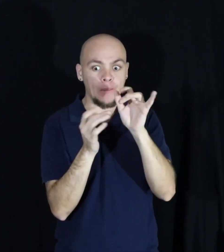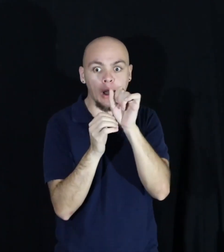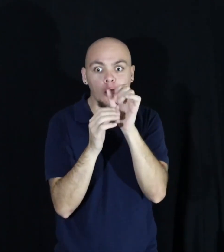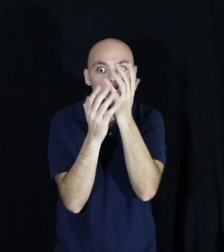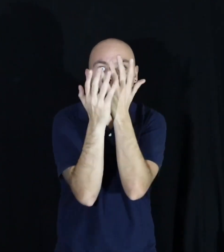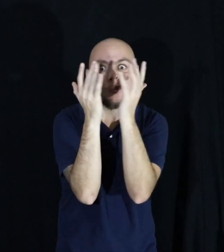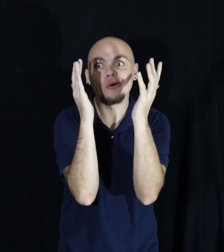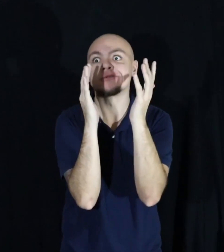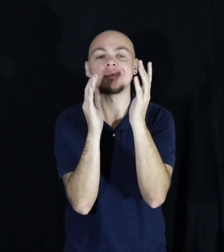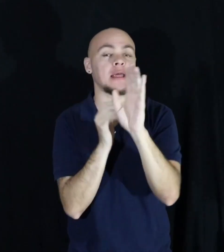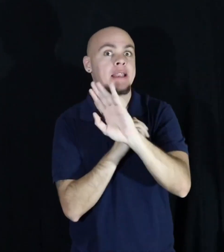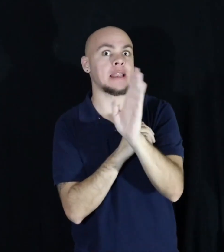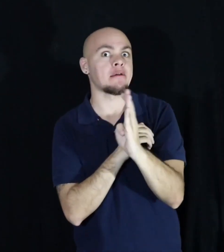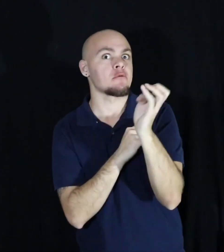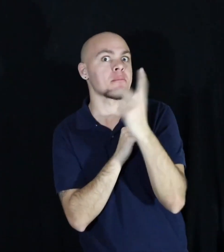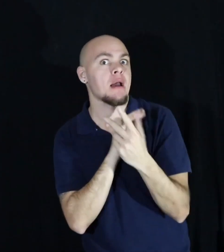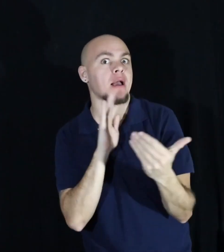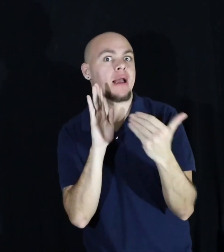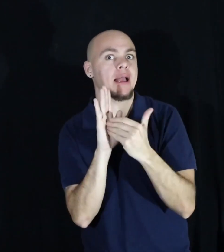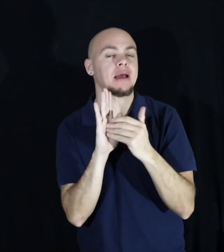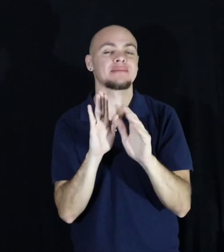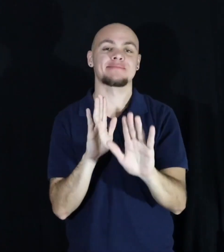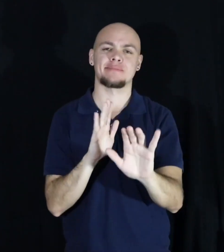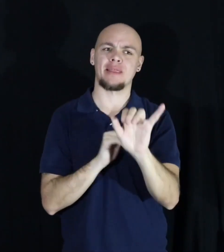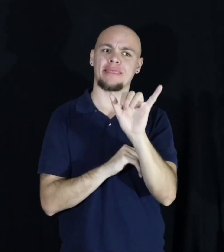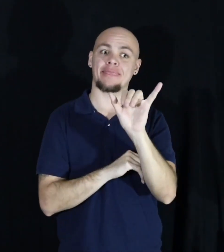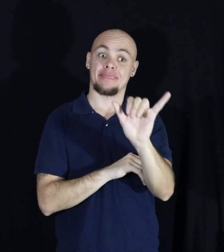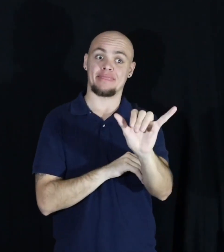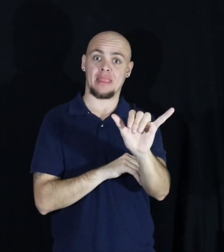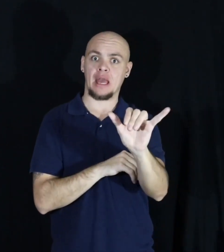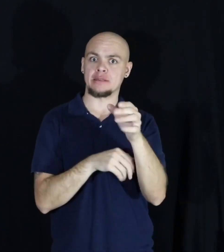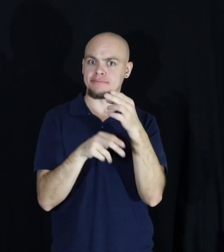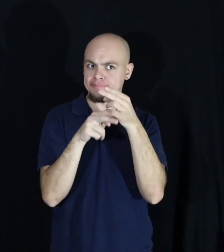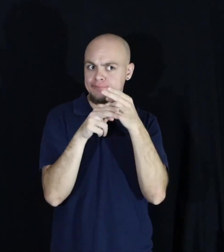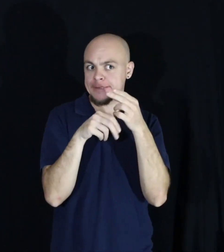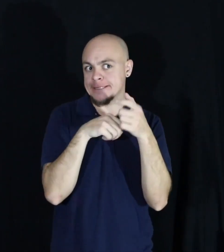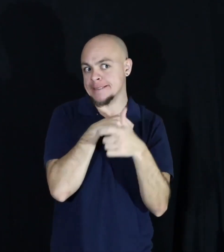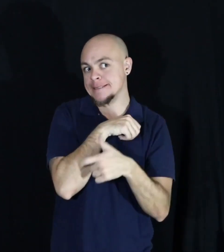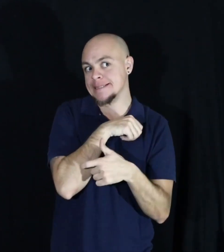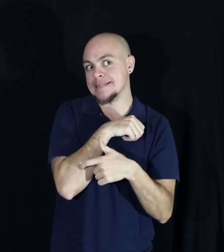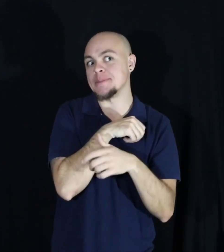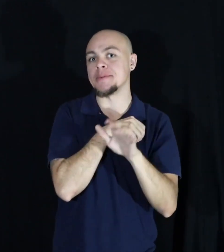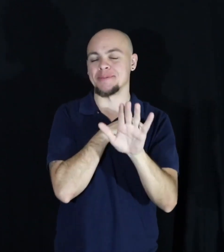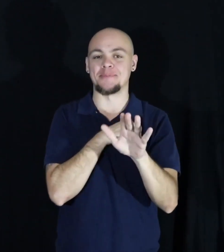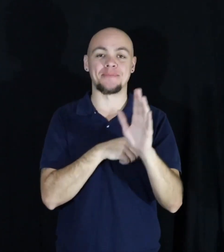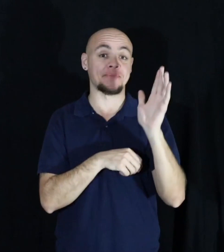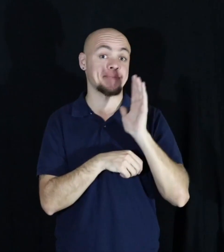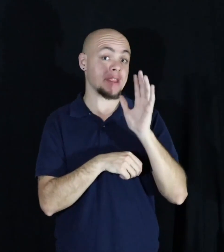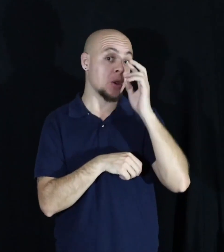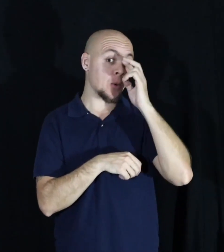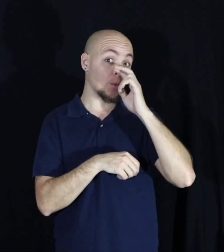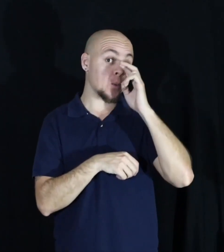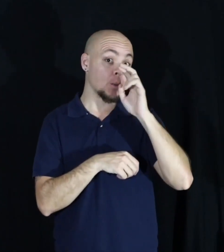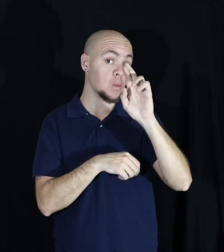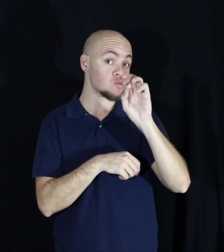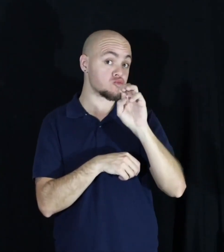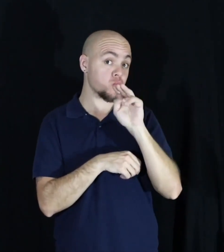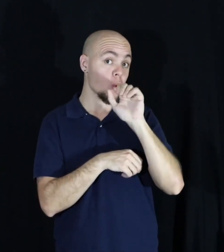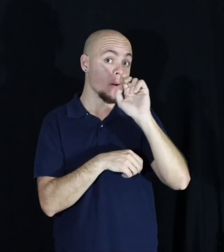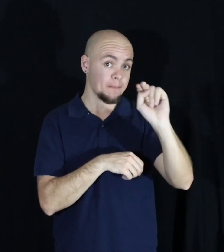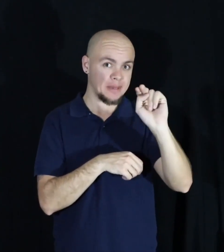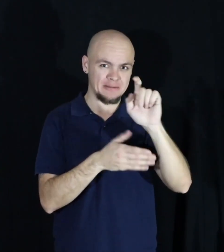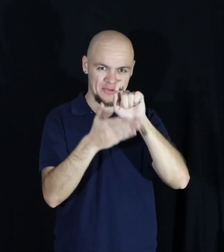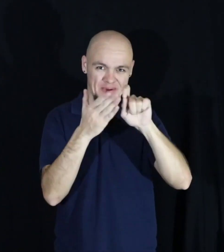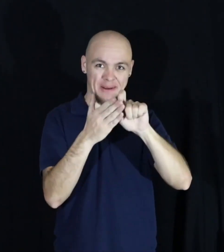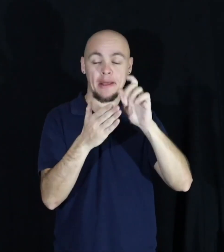woods and never coming back. And that's always been a temptation. Even ancient Roman writers were writing about the Golden